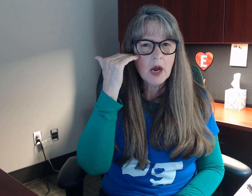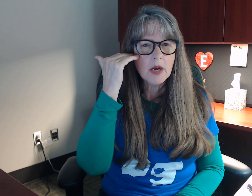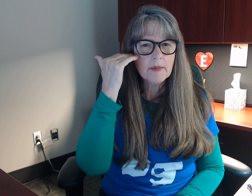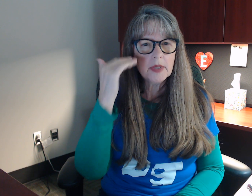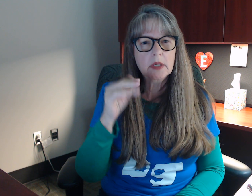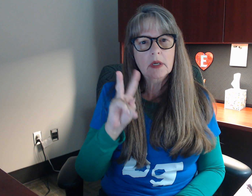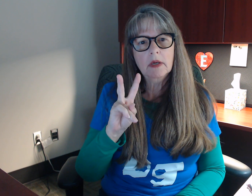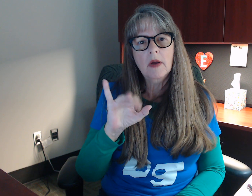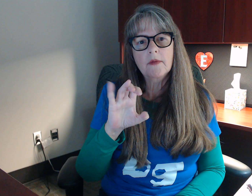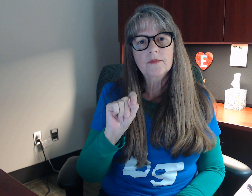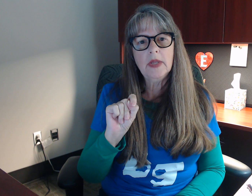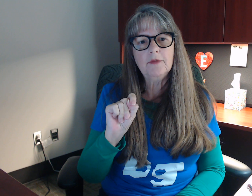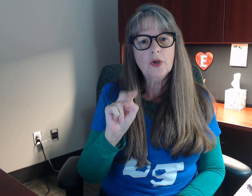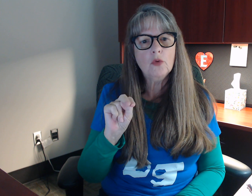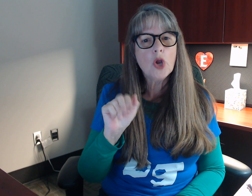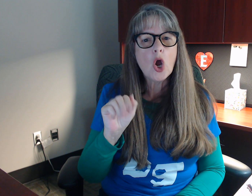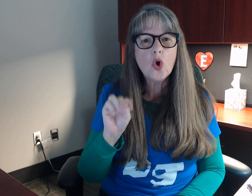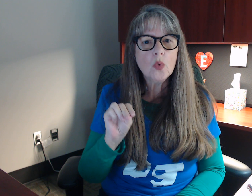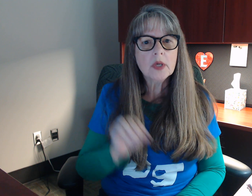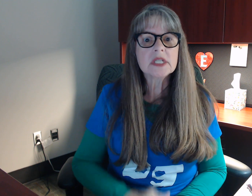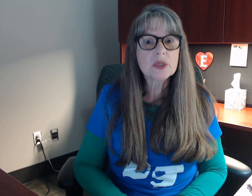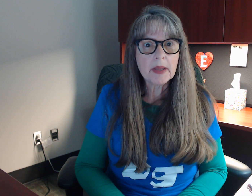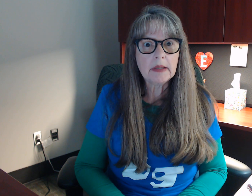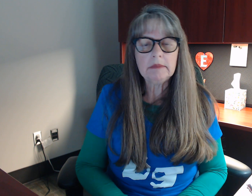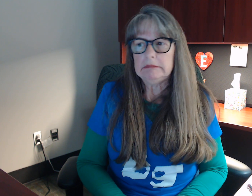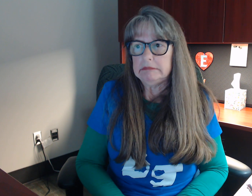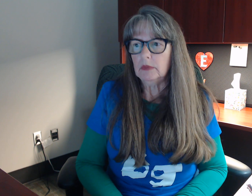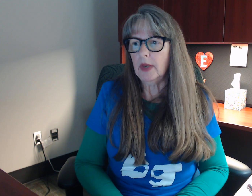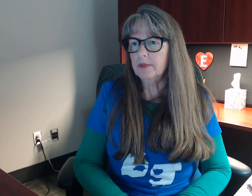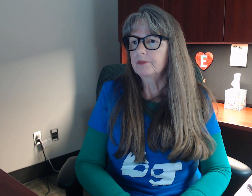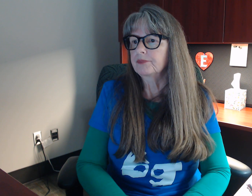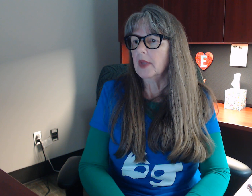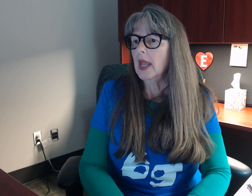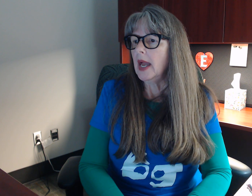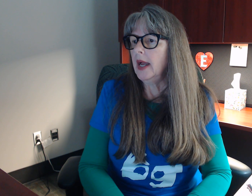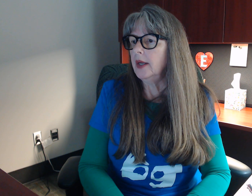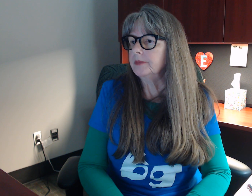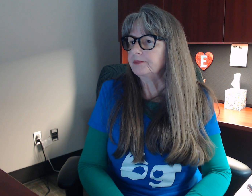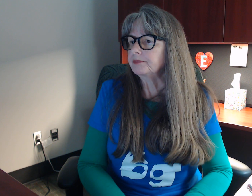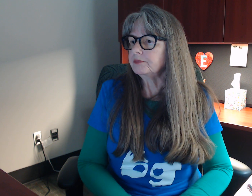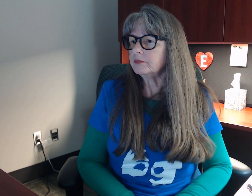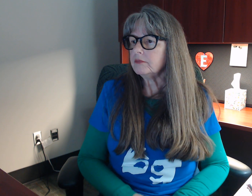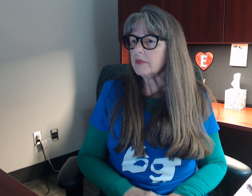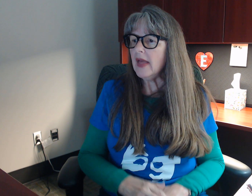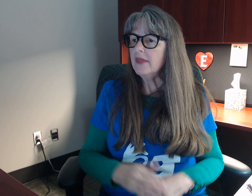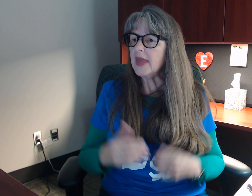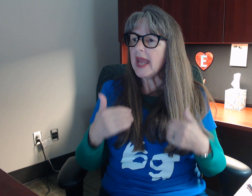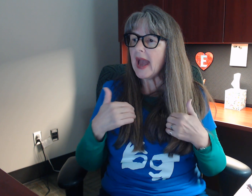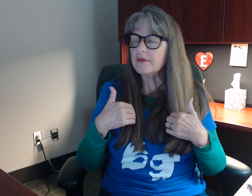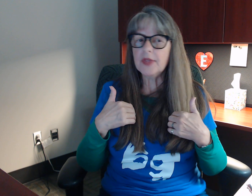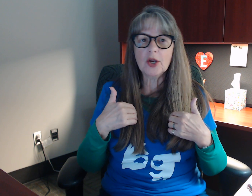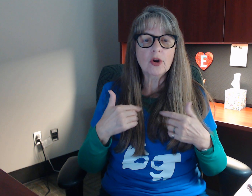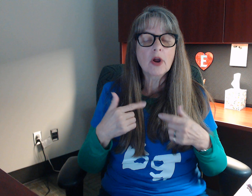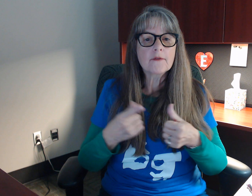Vietnam. If you don't know, spell it, right? Um, and they have their